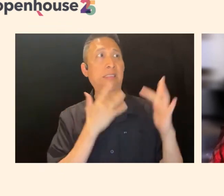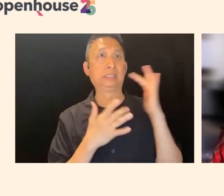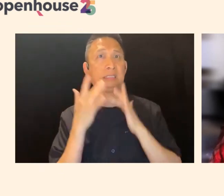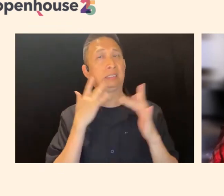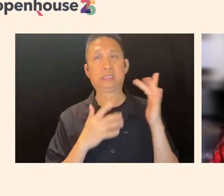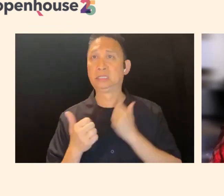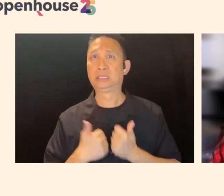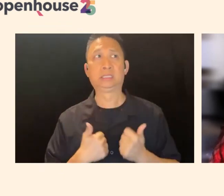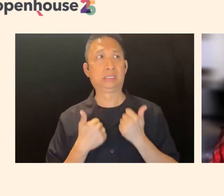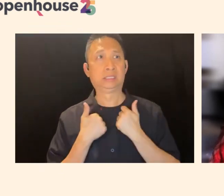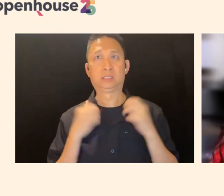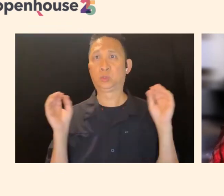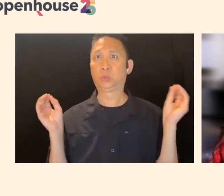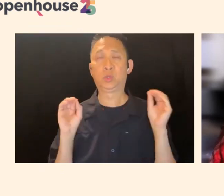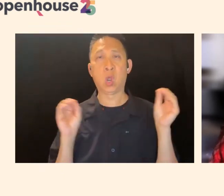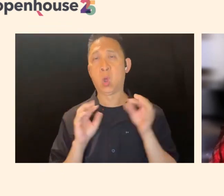mode.